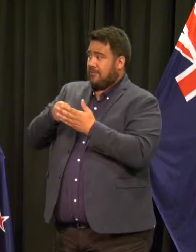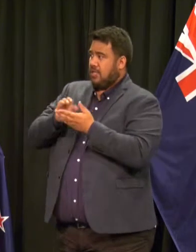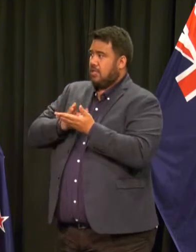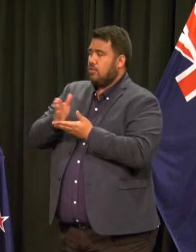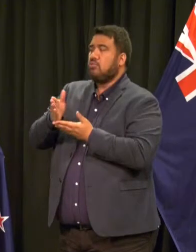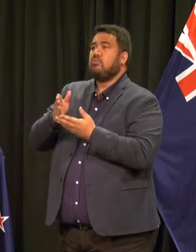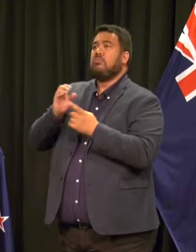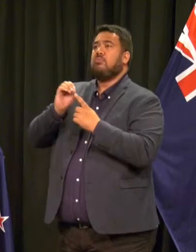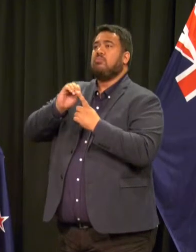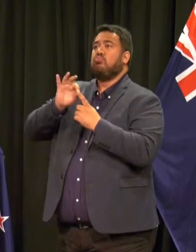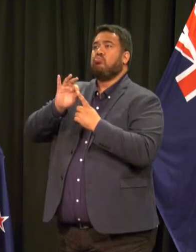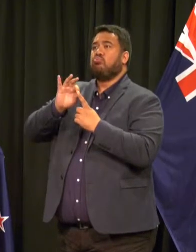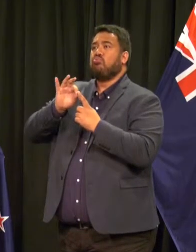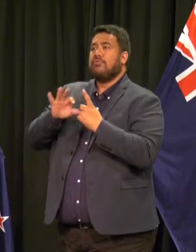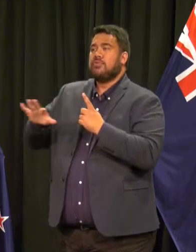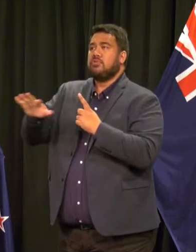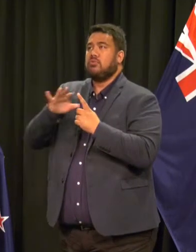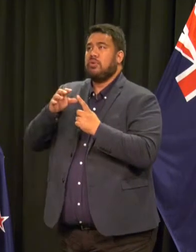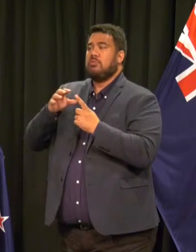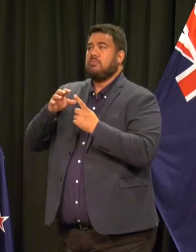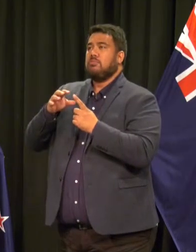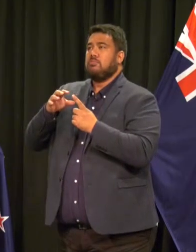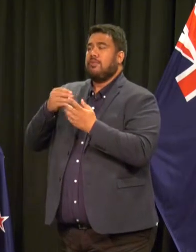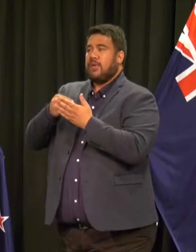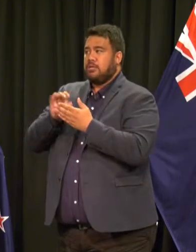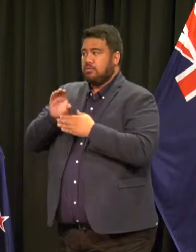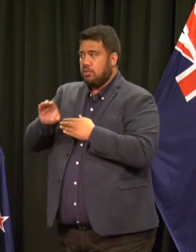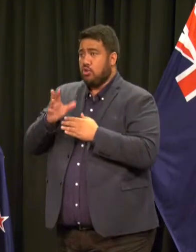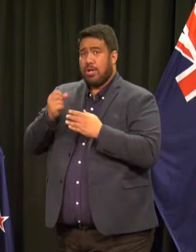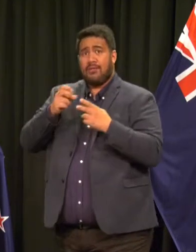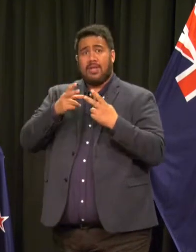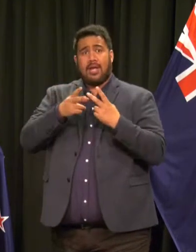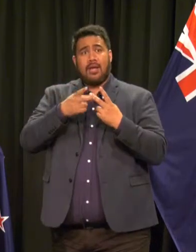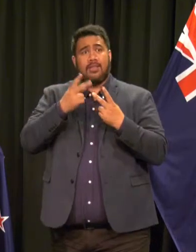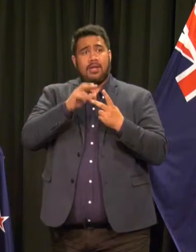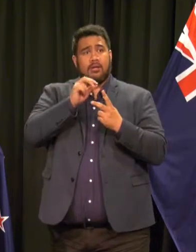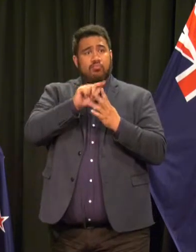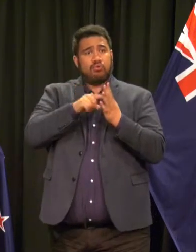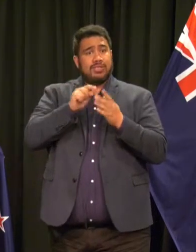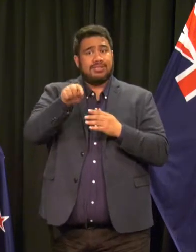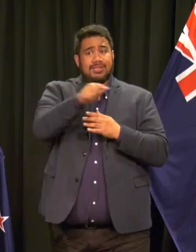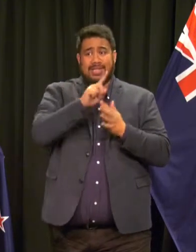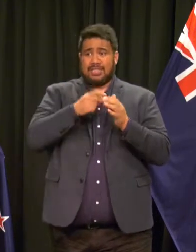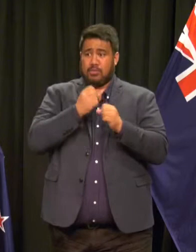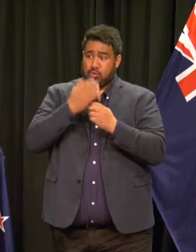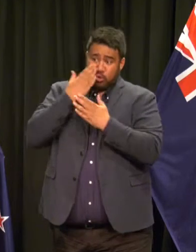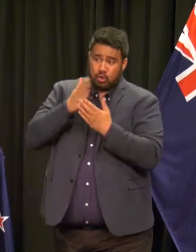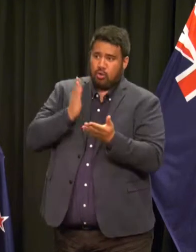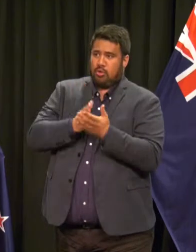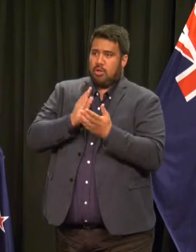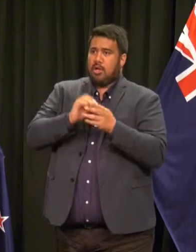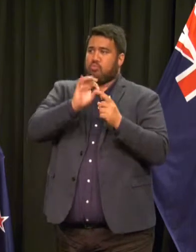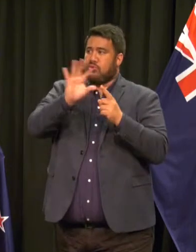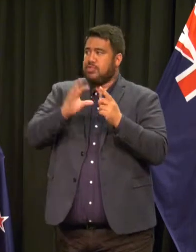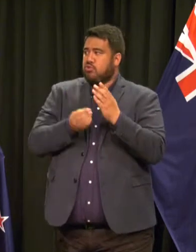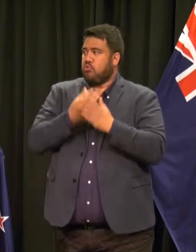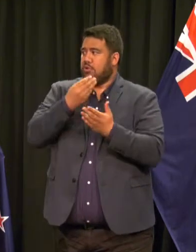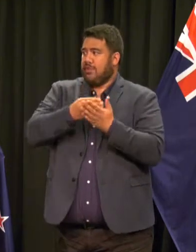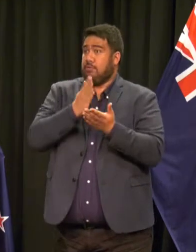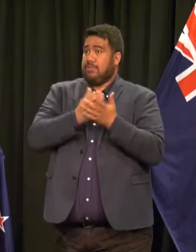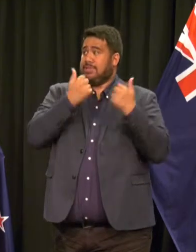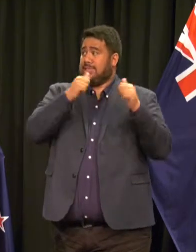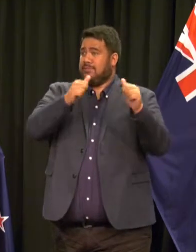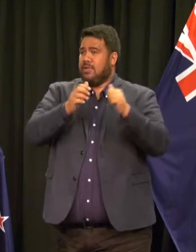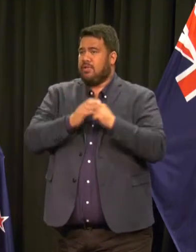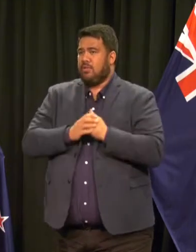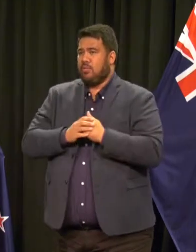been successful yet? I've got scores of projects that have been successful yet, and it little behoves you to have